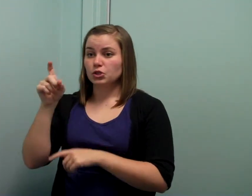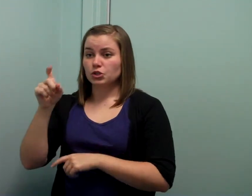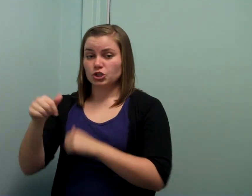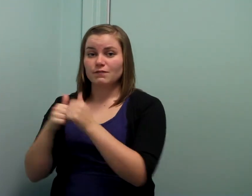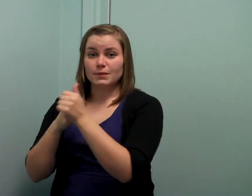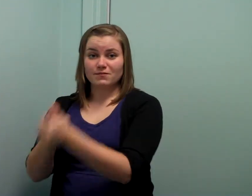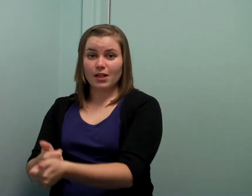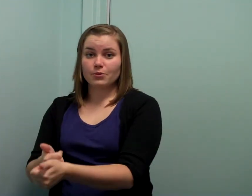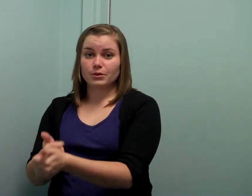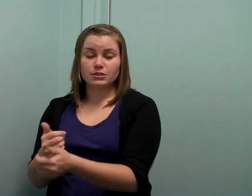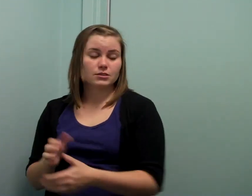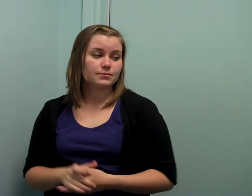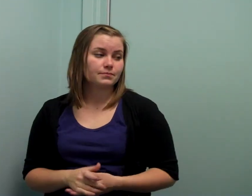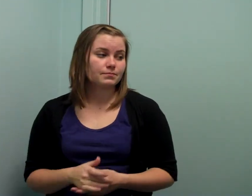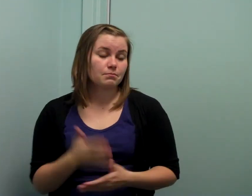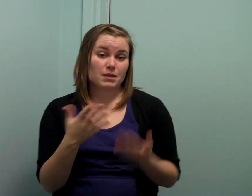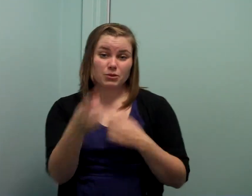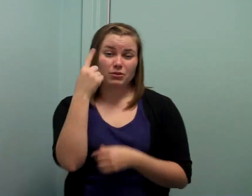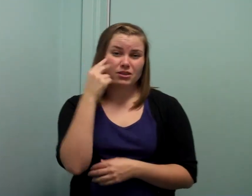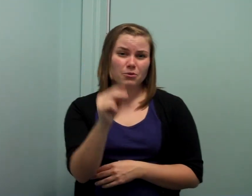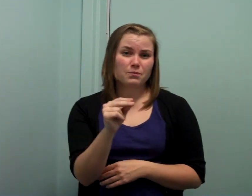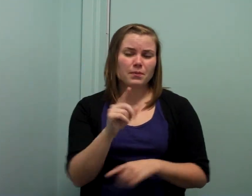no? Well, think about it for a moment.